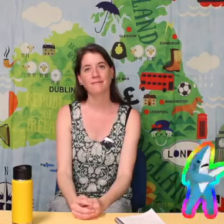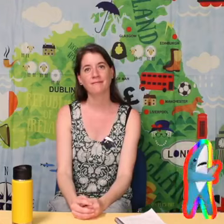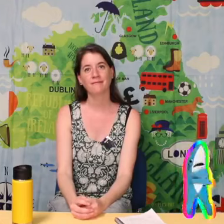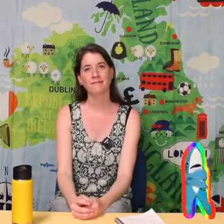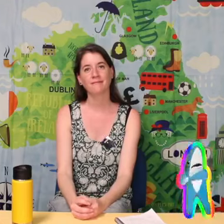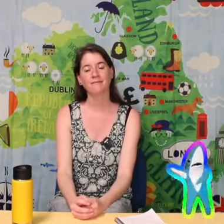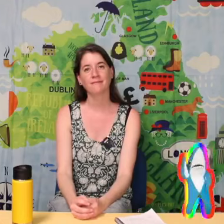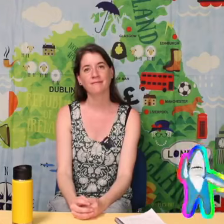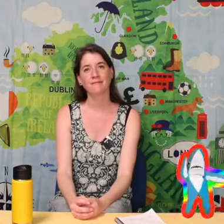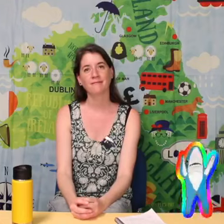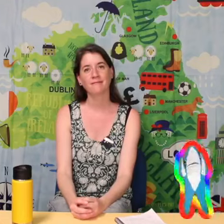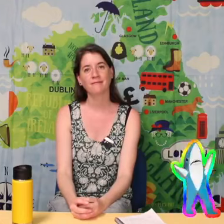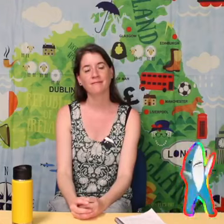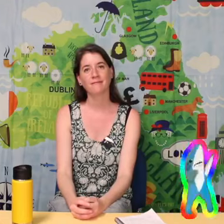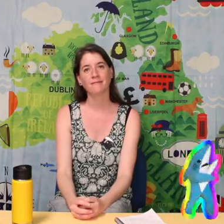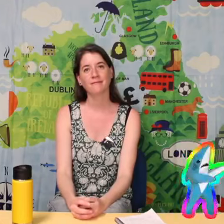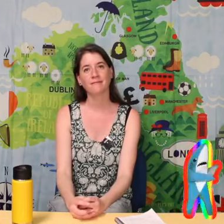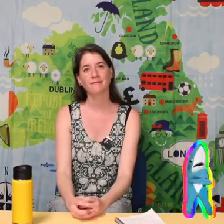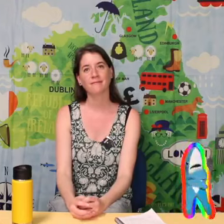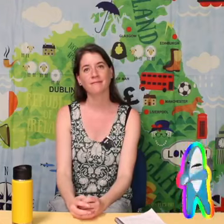recognise Hockey's autograph,